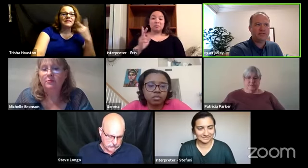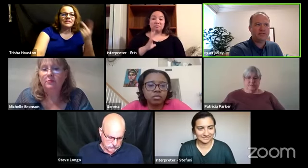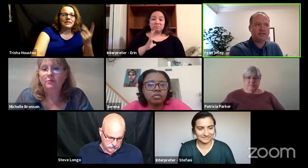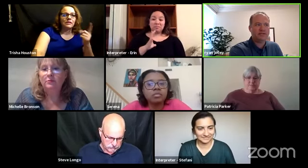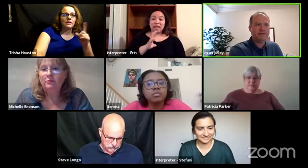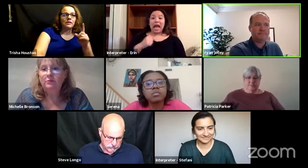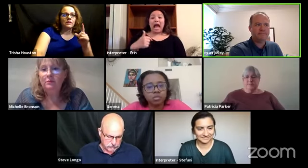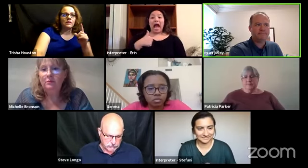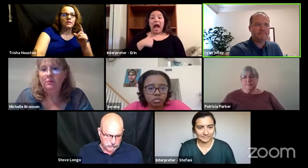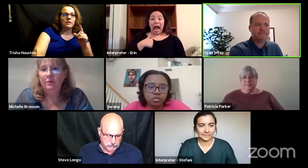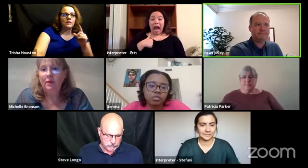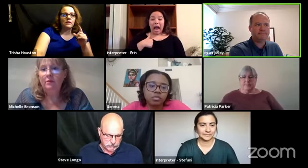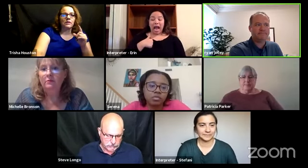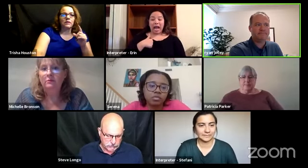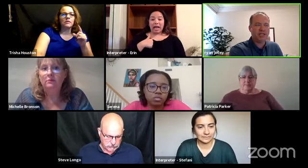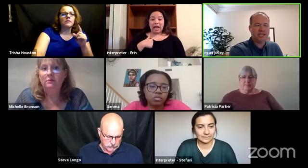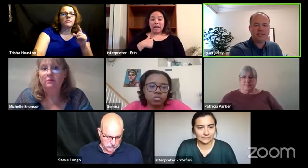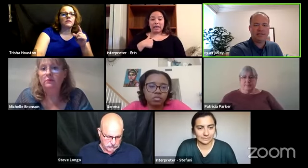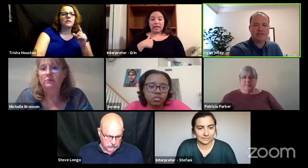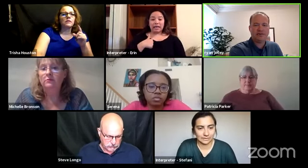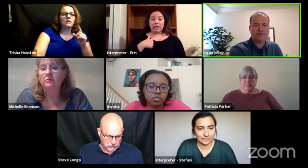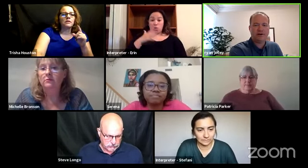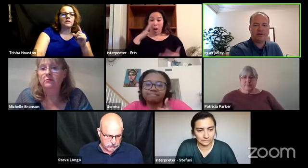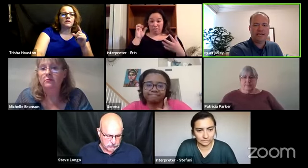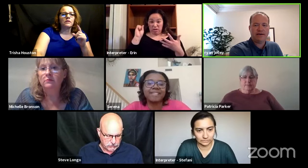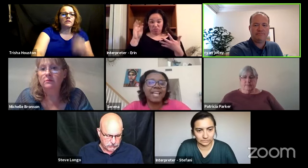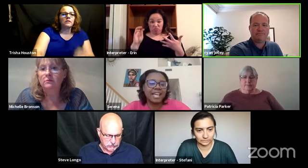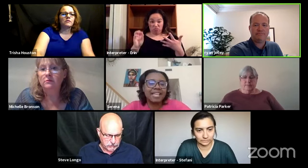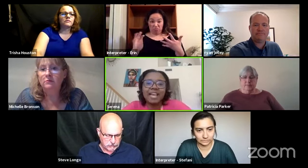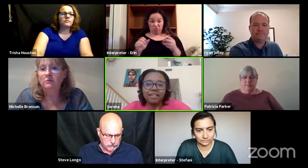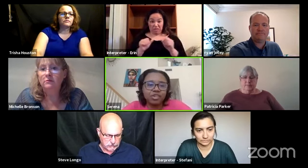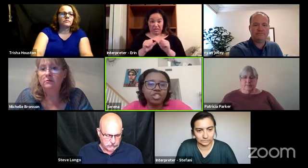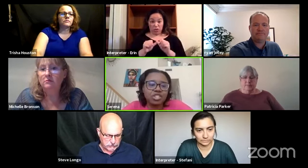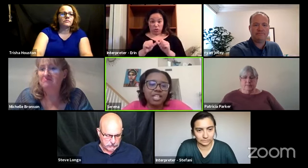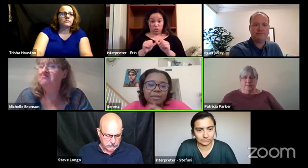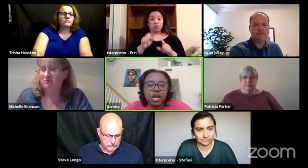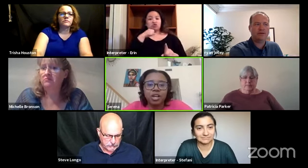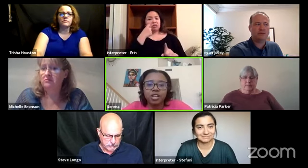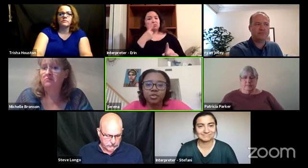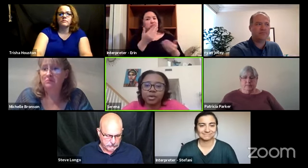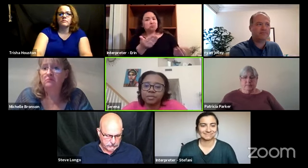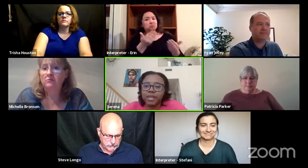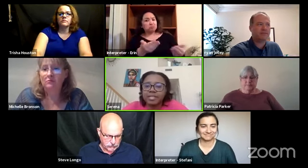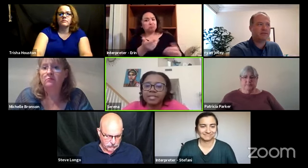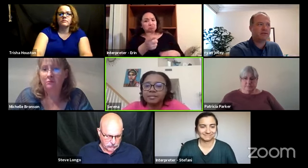just, should I just continue on where I was at? Yeah, if you could just keep talking through it. Thanks.